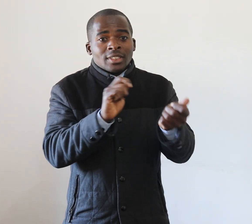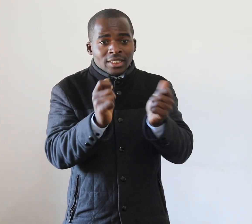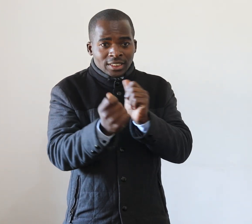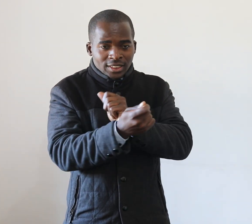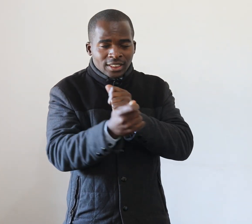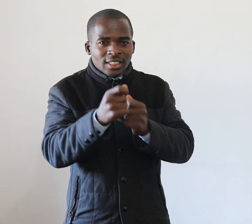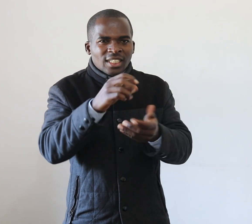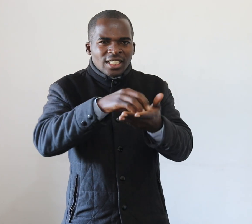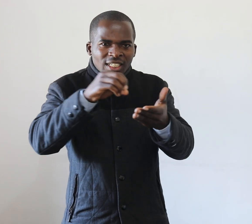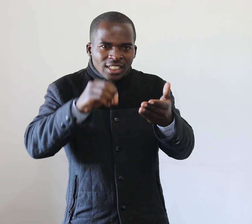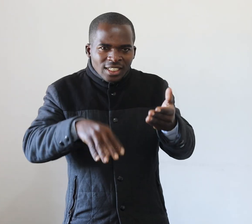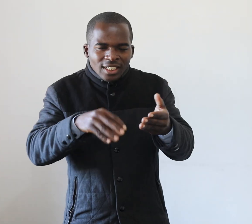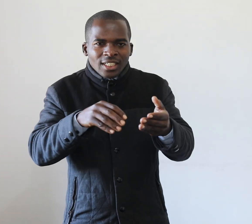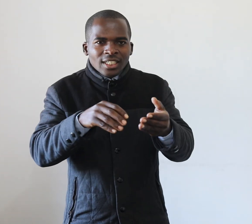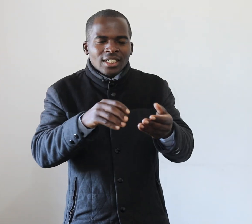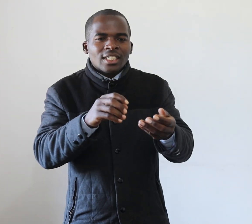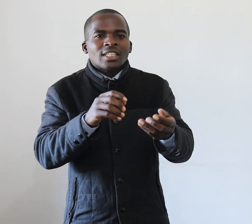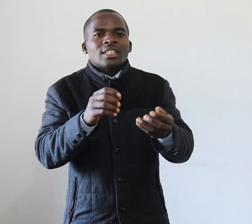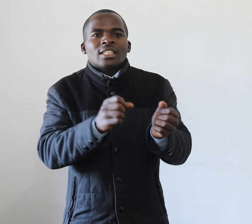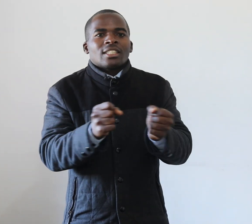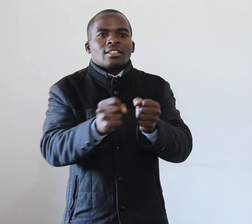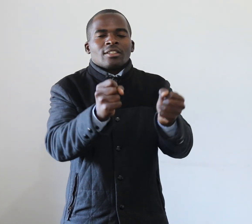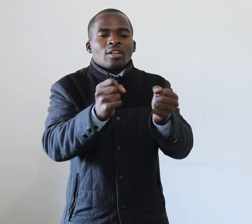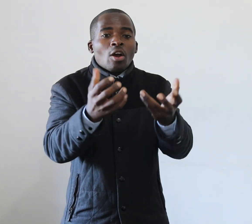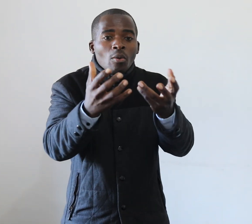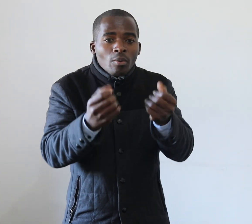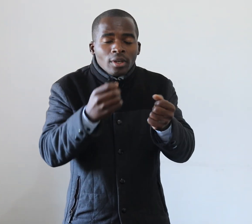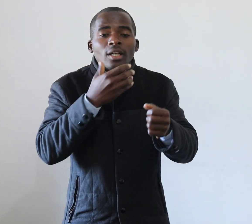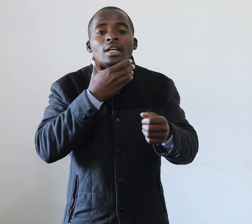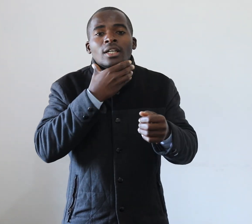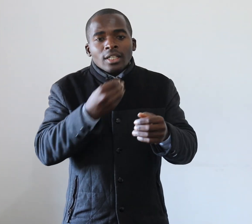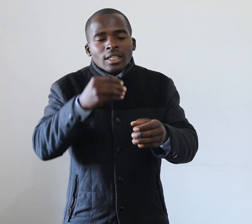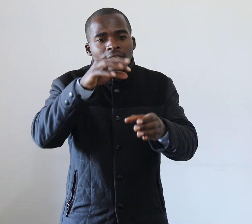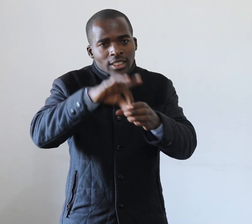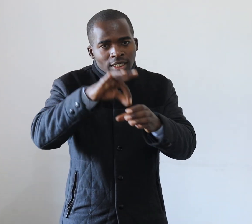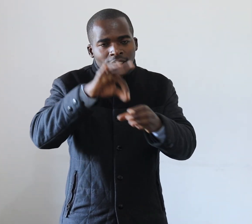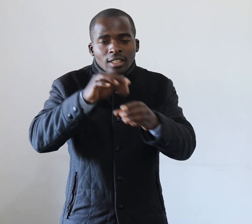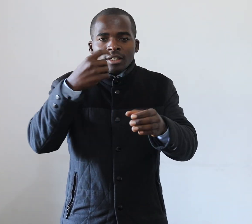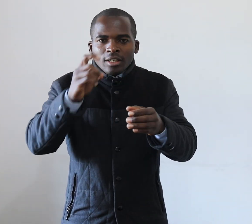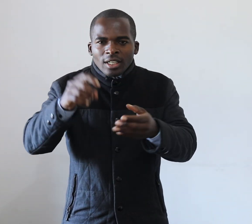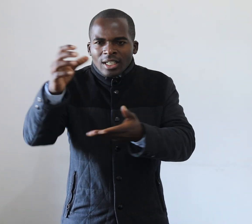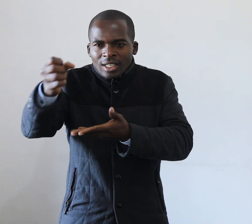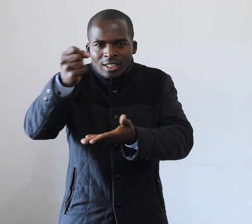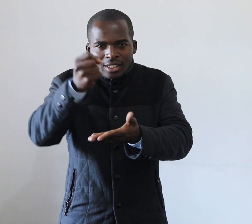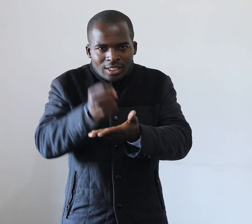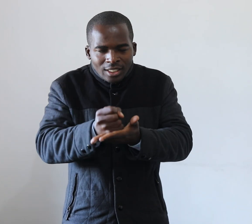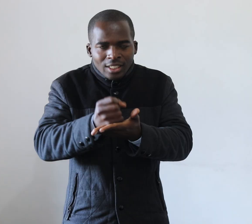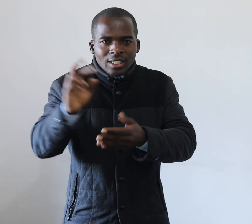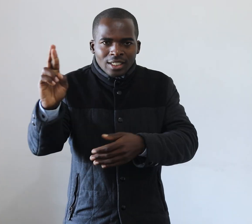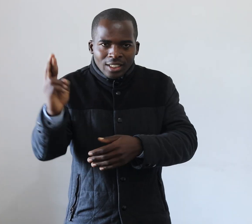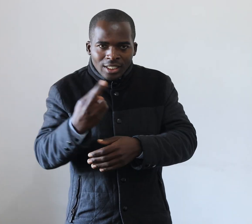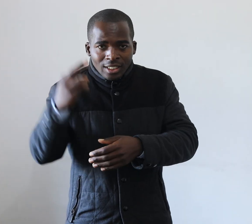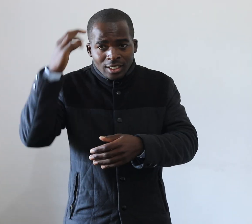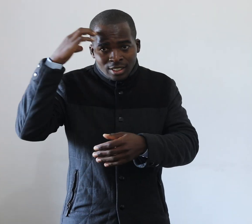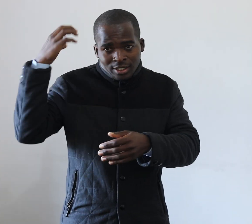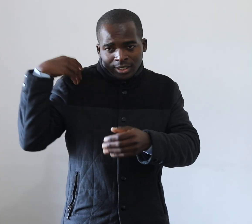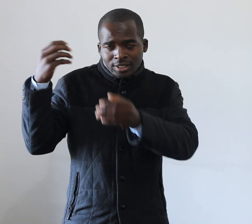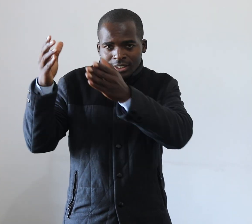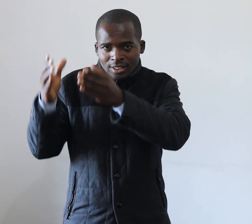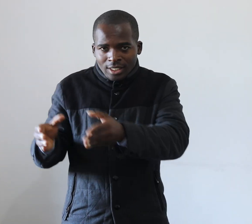and instead requires the Electoral Commission to appoint a returning officer for every constituency,